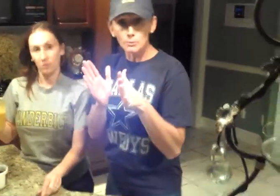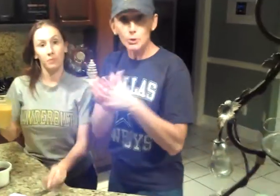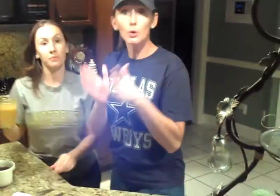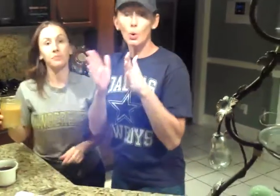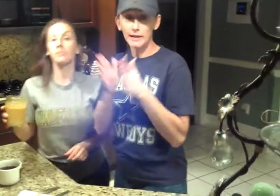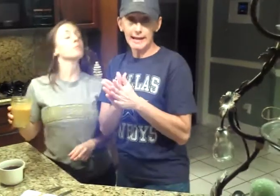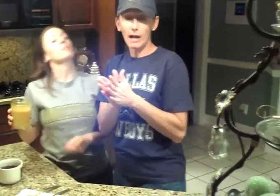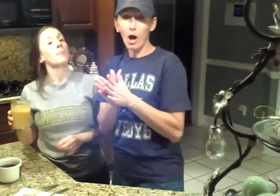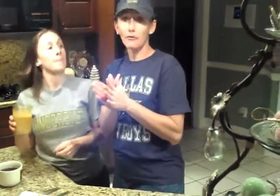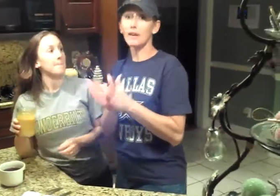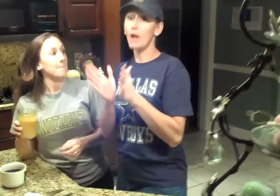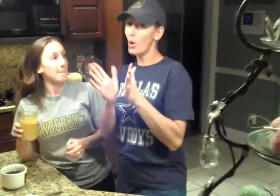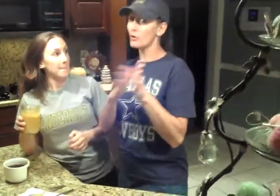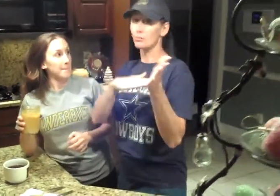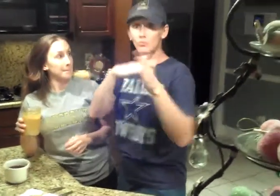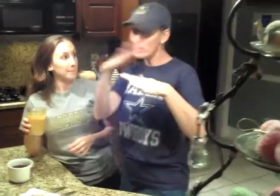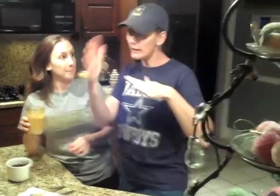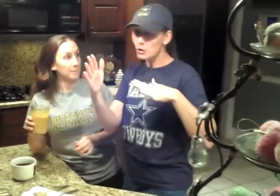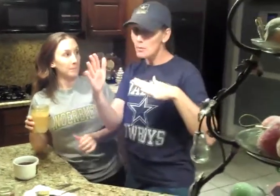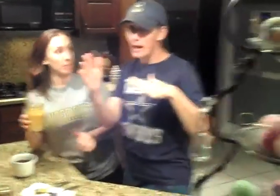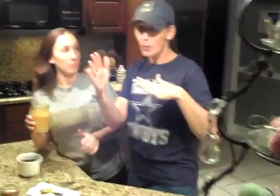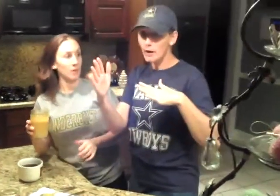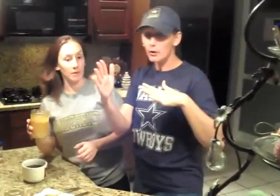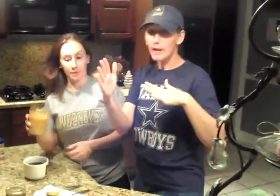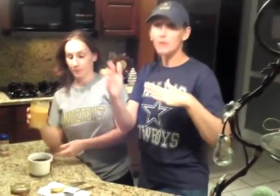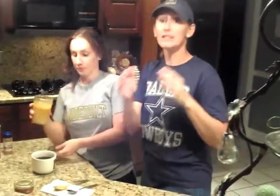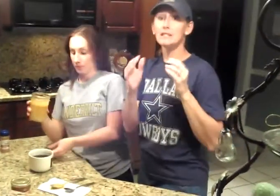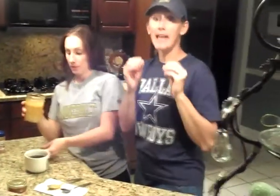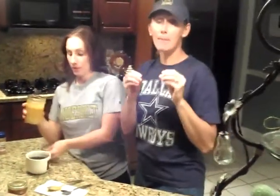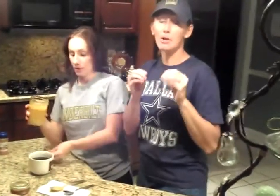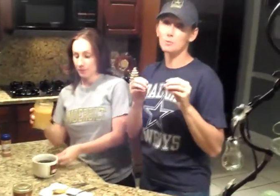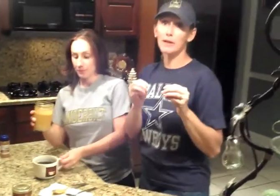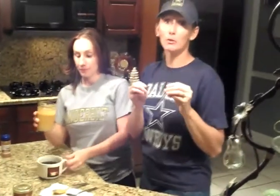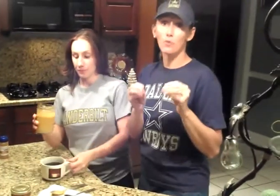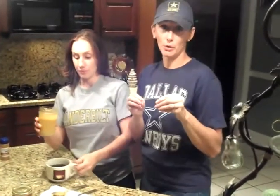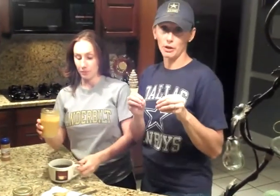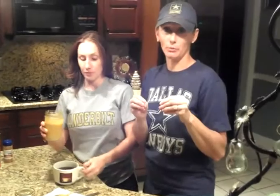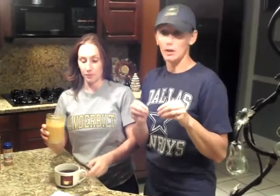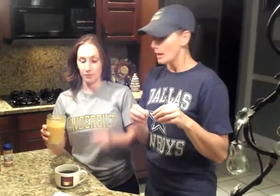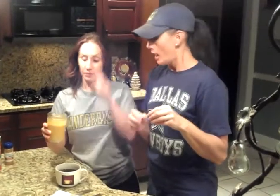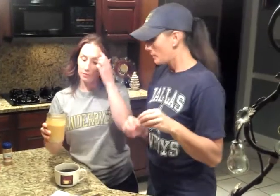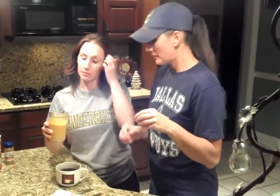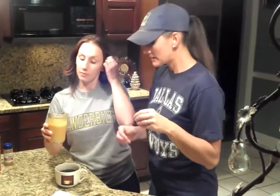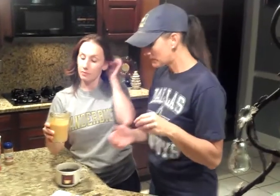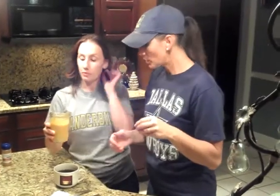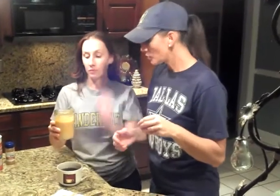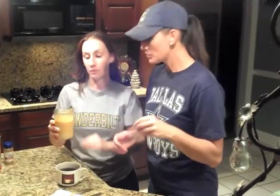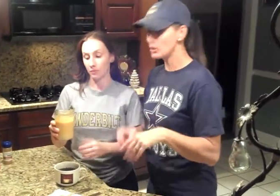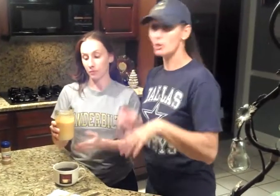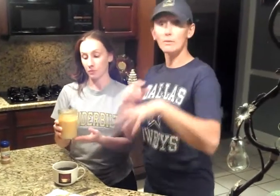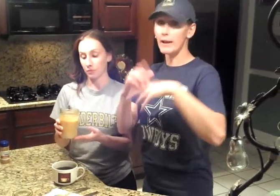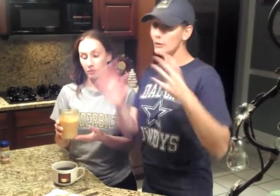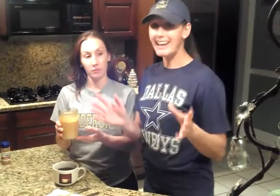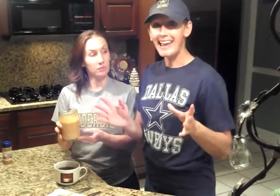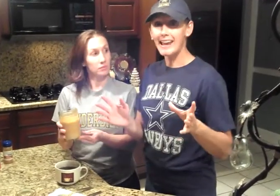brew organic coffee over whatever you can buy wherever else, is that much better for you. If it's something you consume every day and